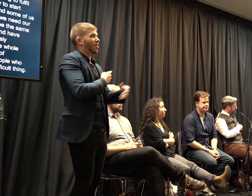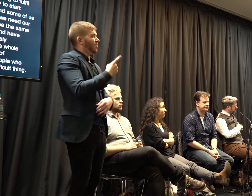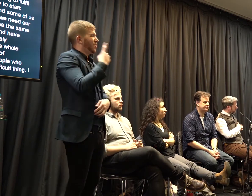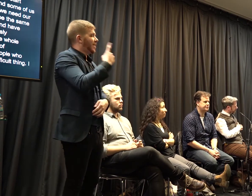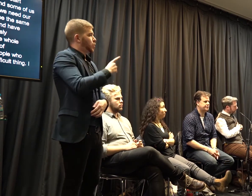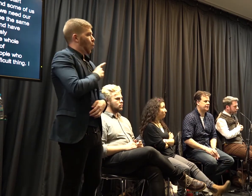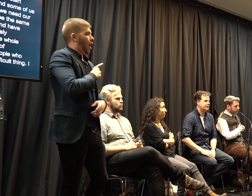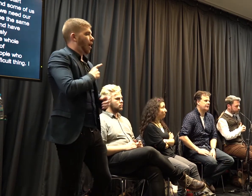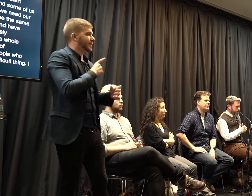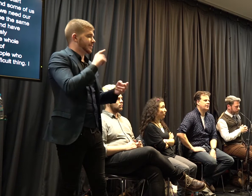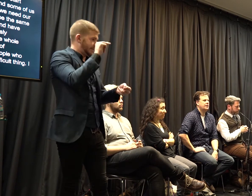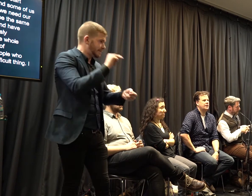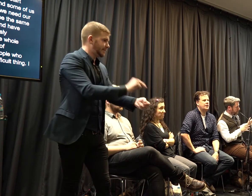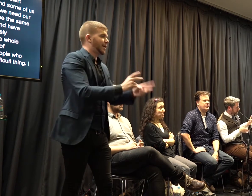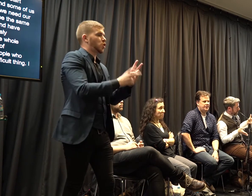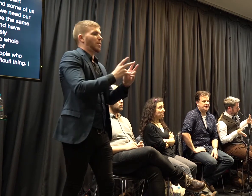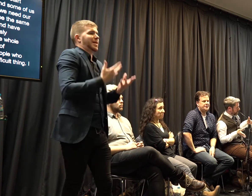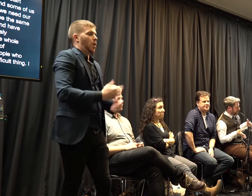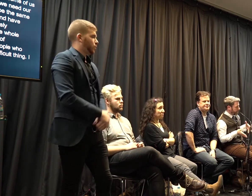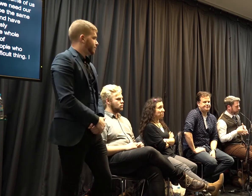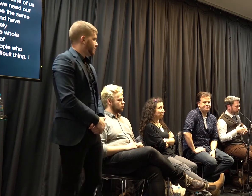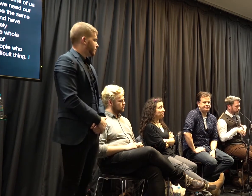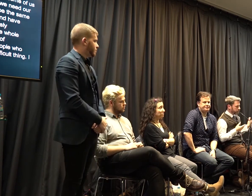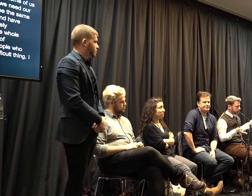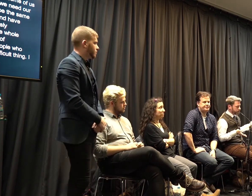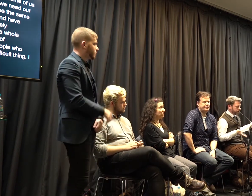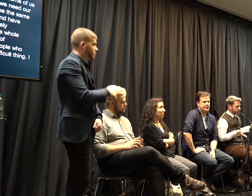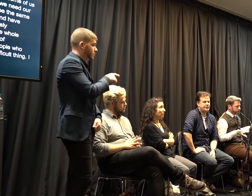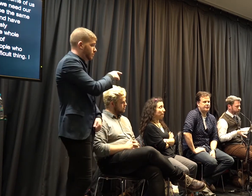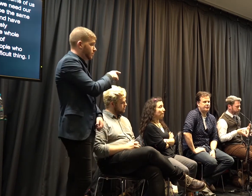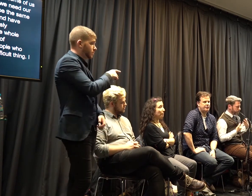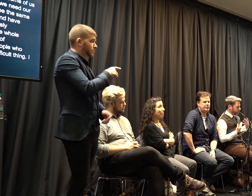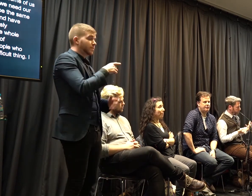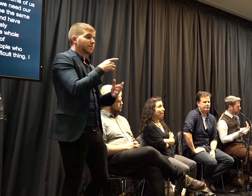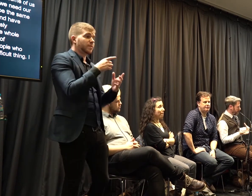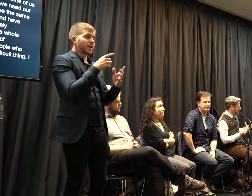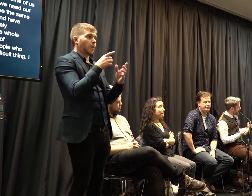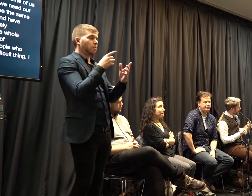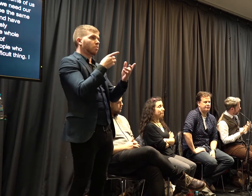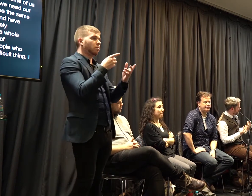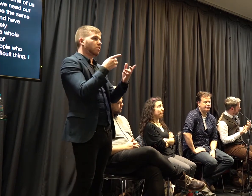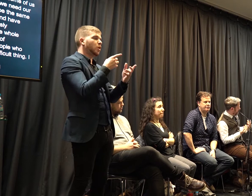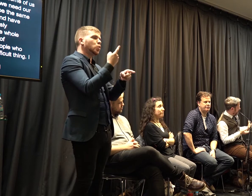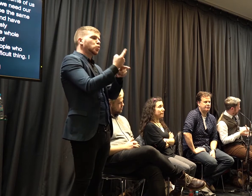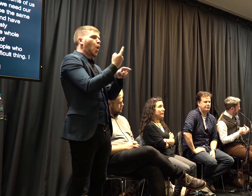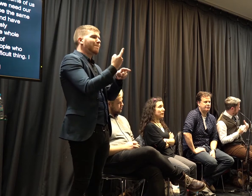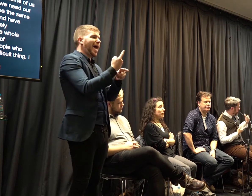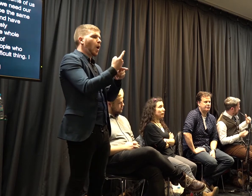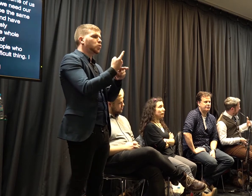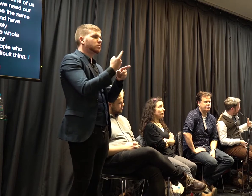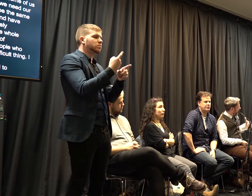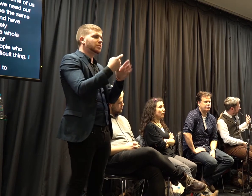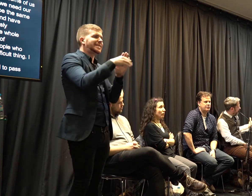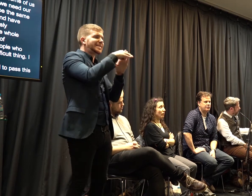decline. Just to paraphrase that slightly, and to pass it on to you, because you talked about standards,